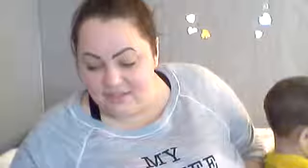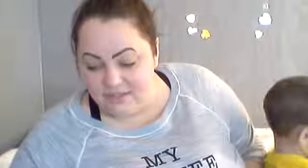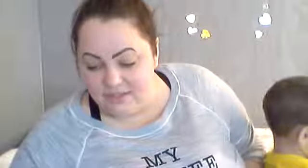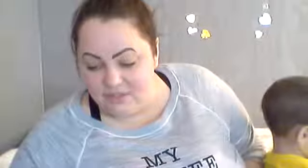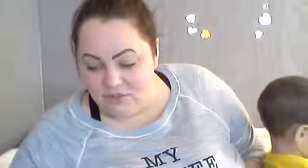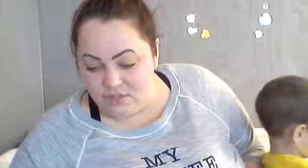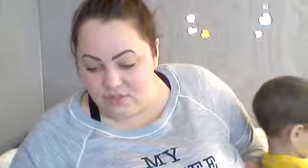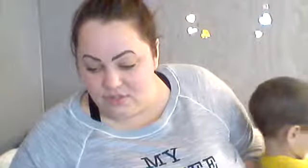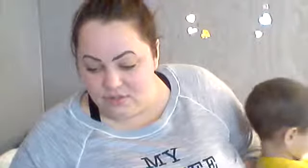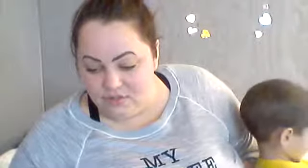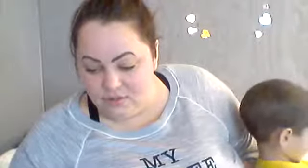Injury.